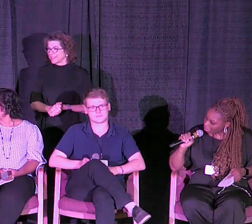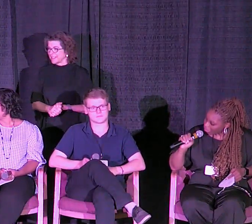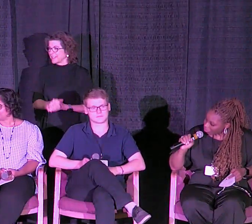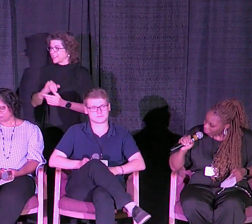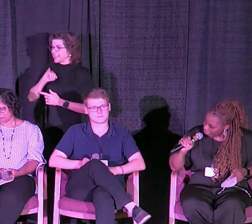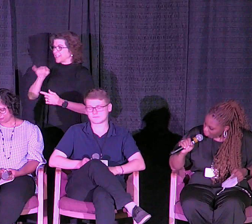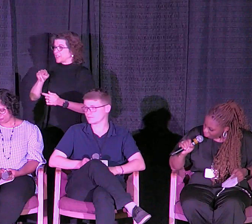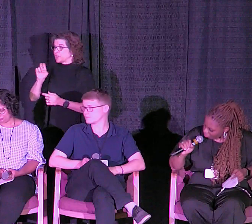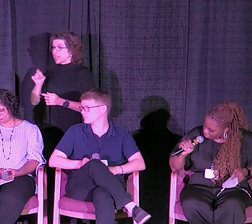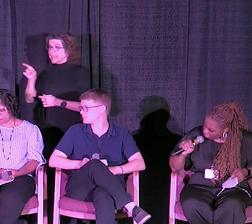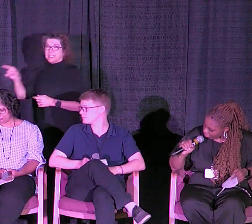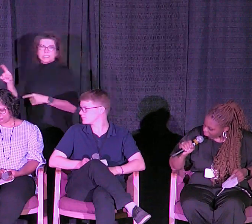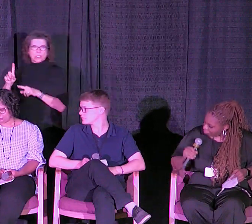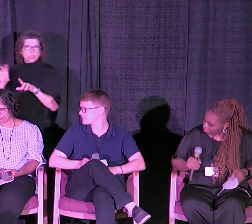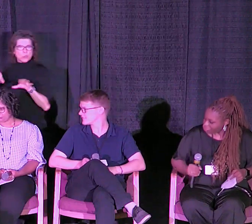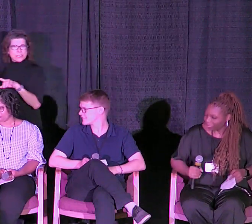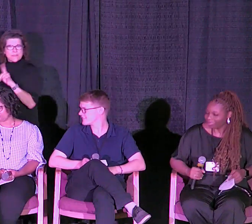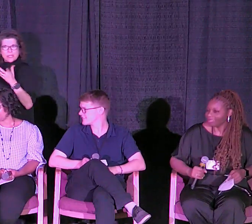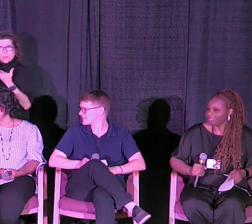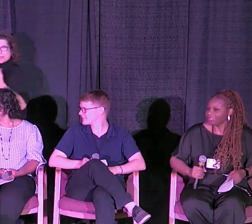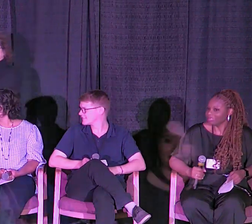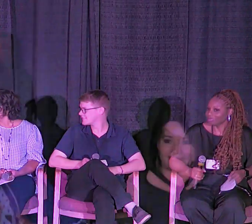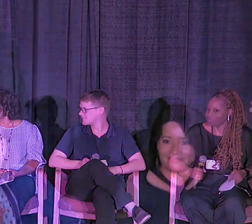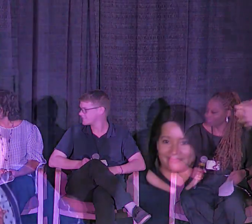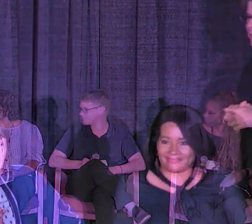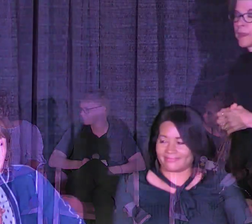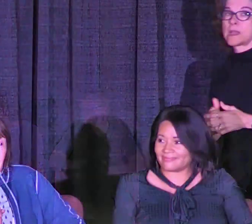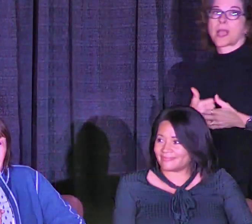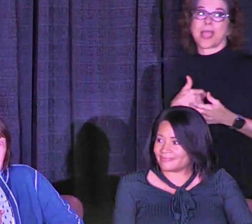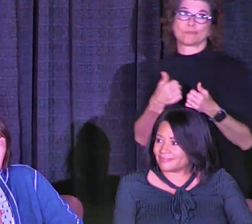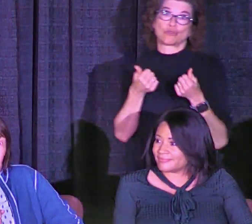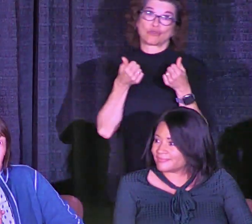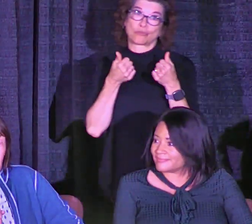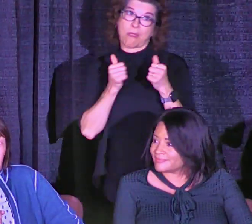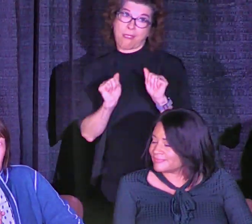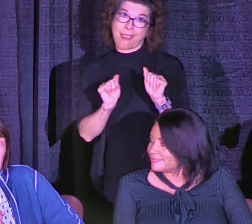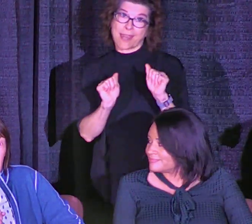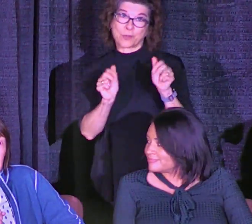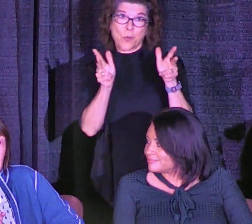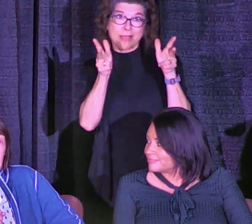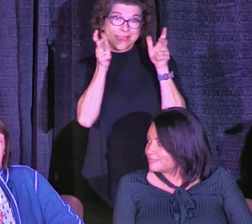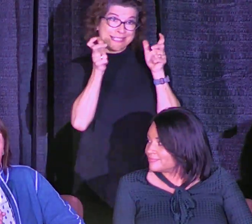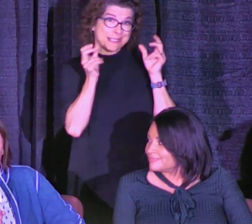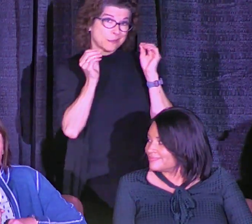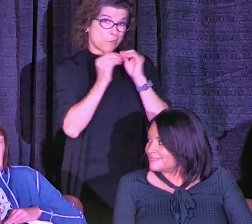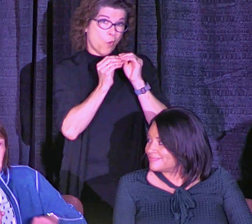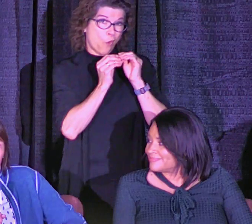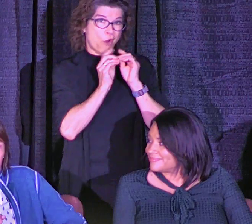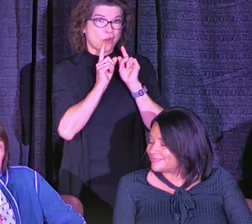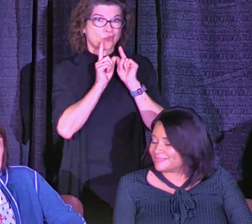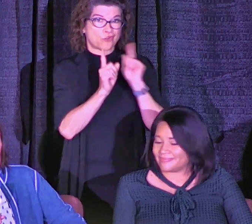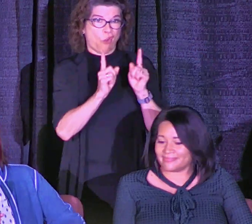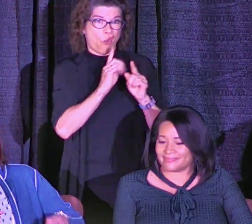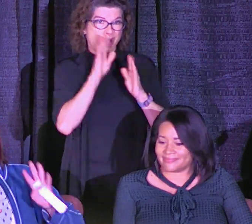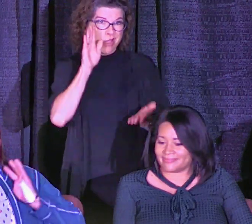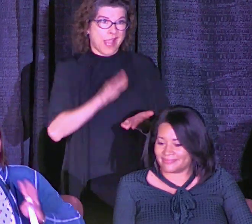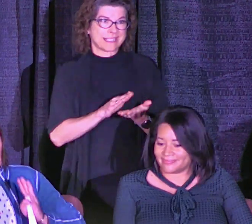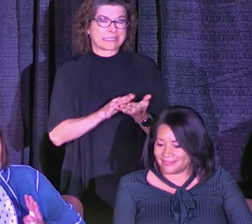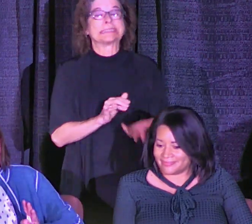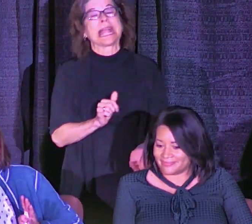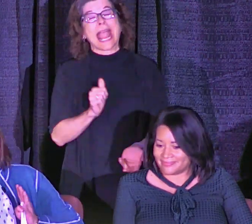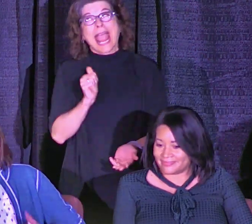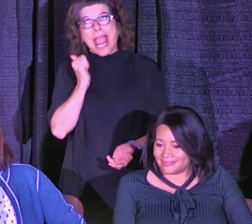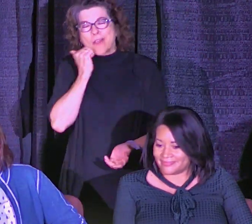Jay Lawrenz, what are you doing differently? I'm trying to listen more and talk less. Every day fail at it,